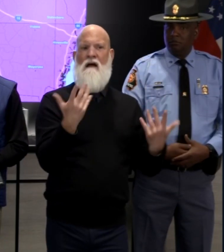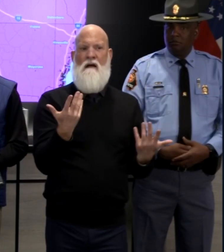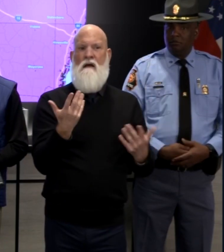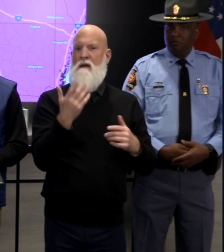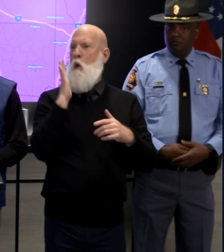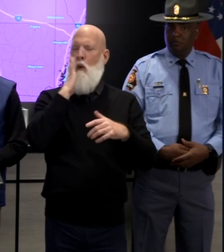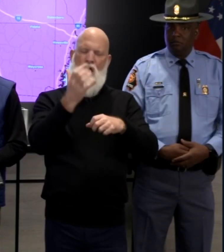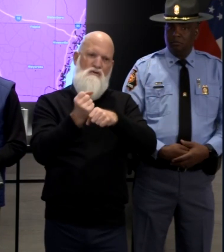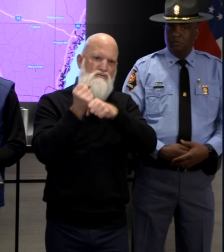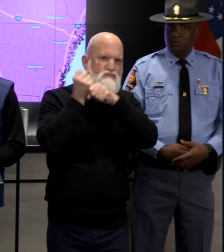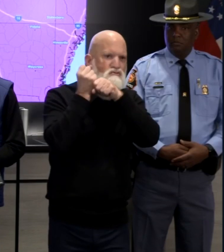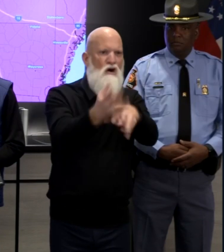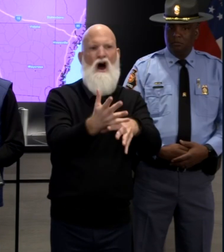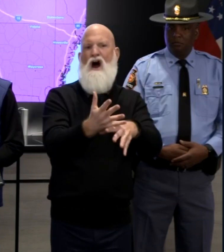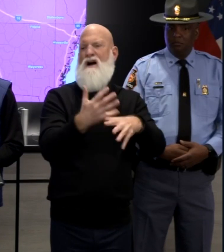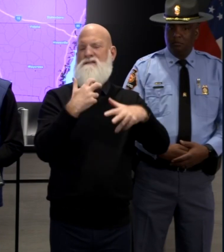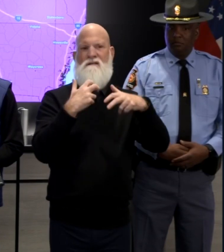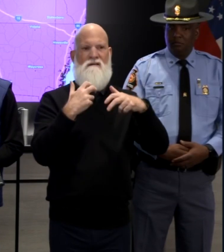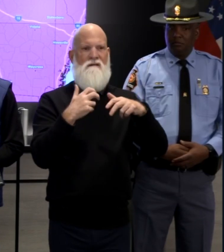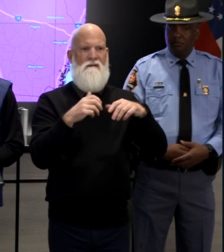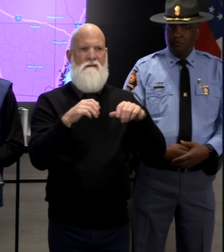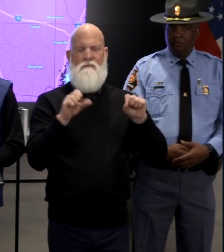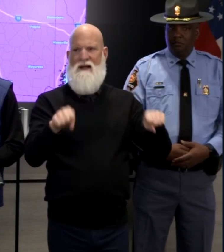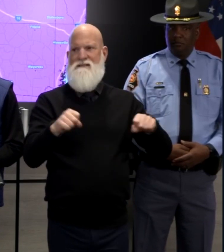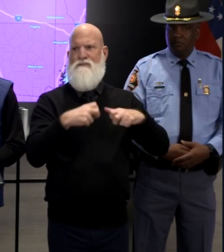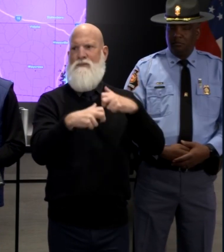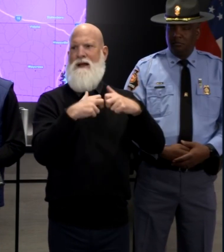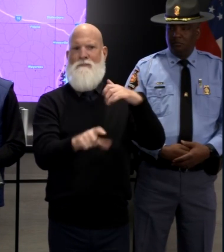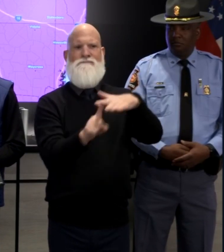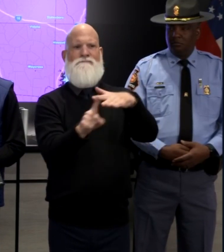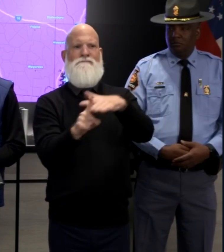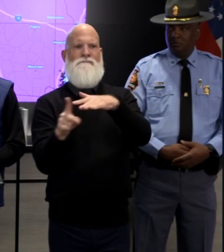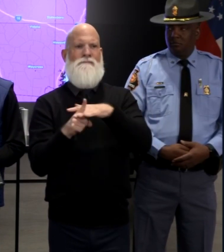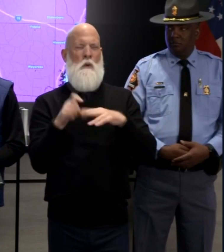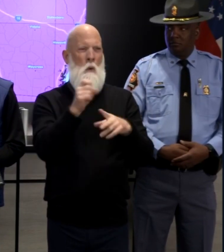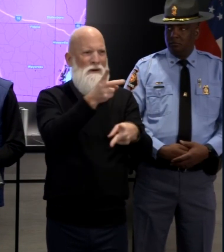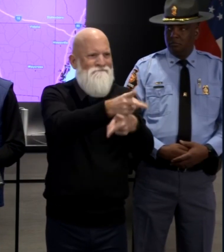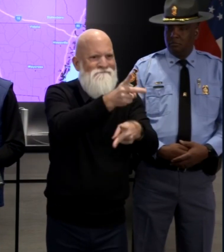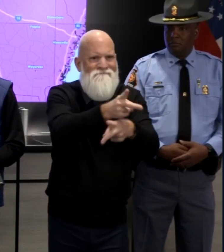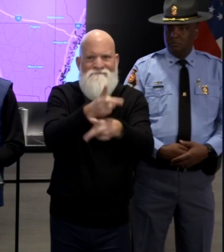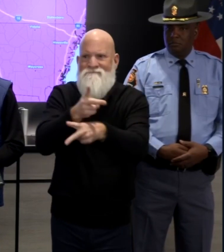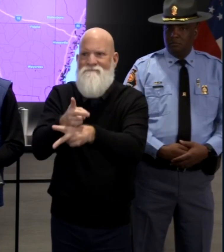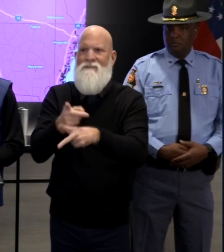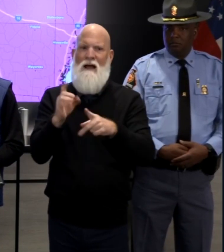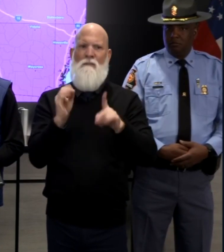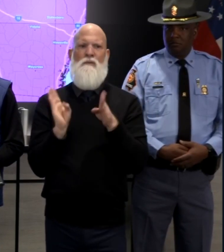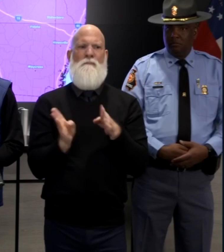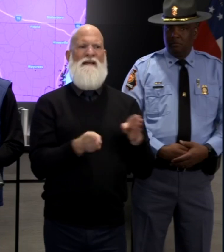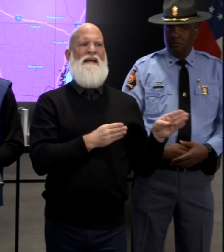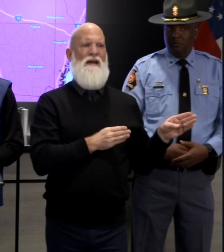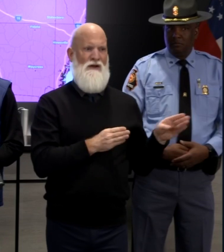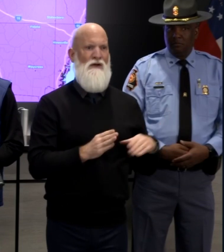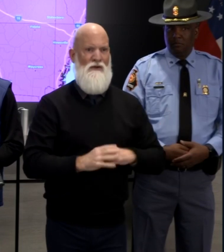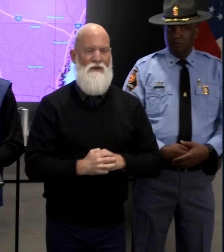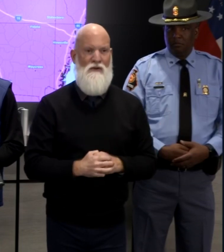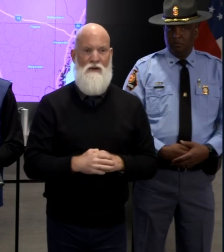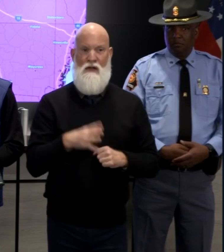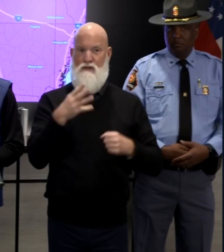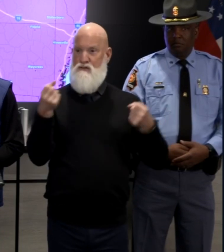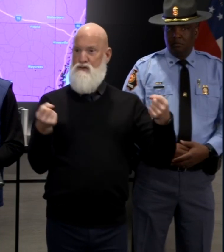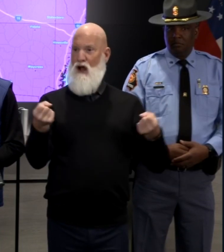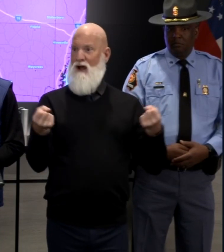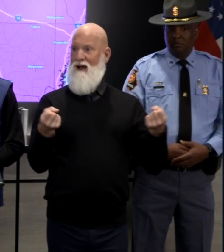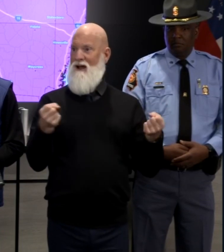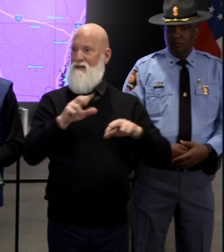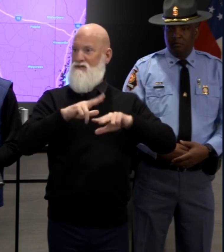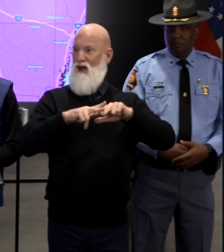trying to prepare and trying to treat and then trying to respond to such a large area is going to be much different than we saw last week when we just